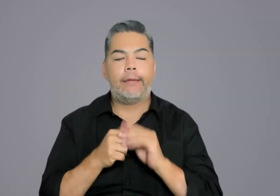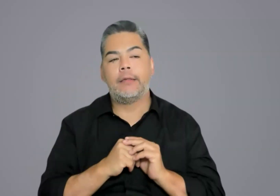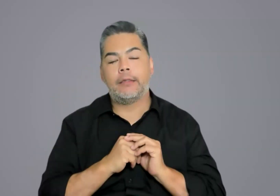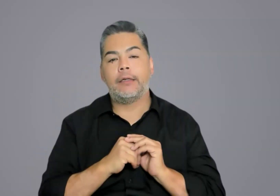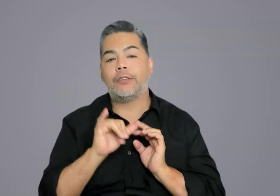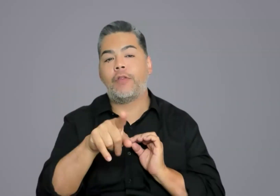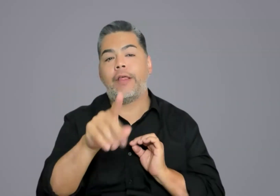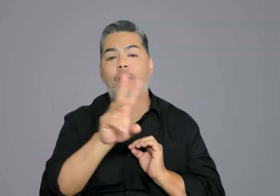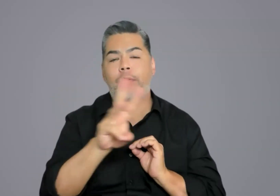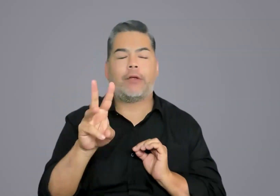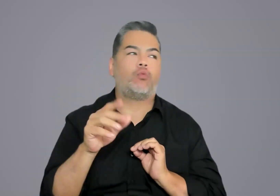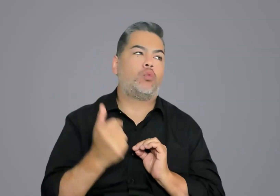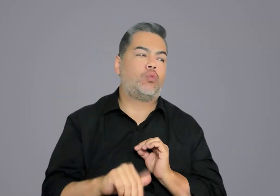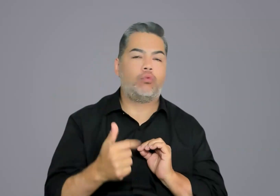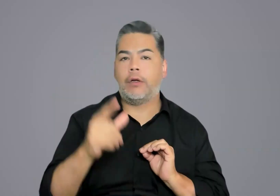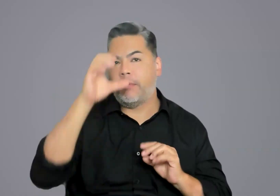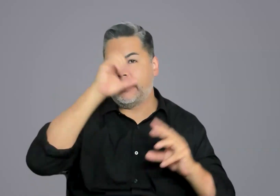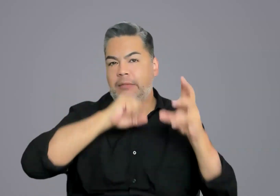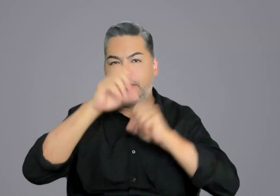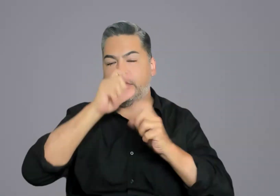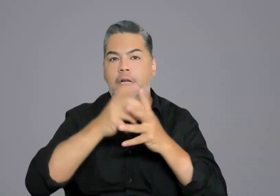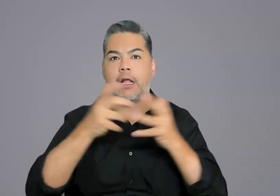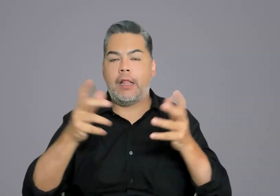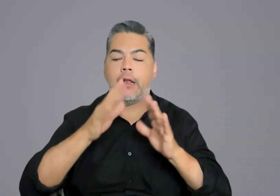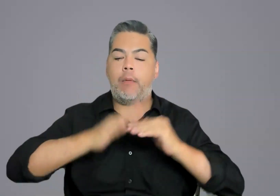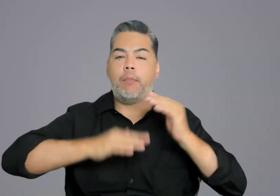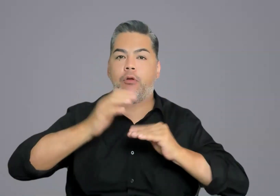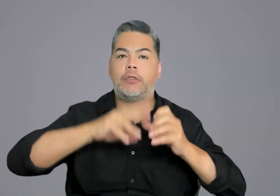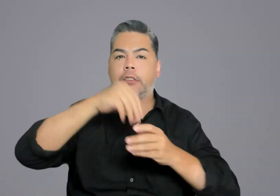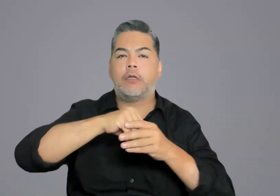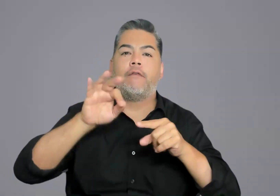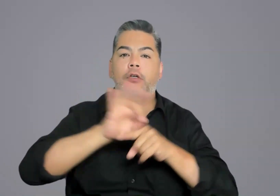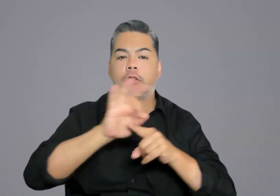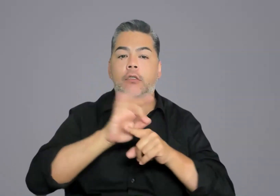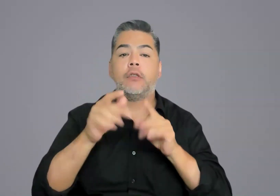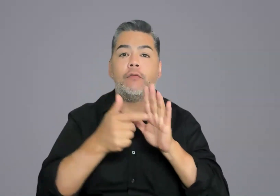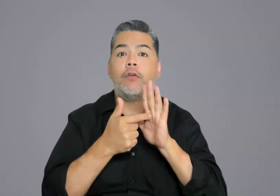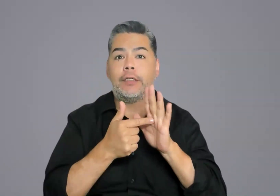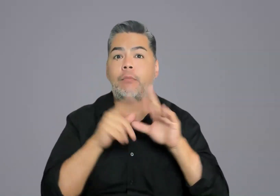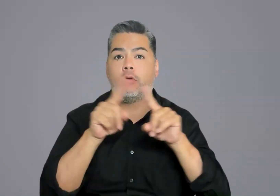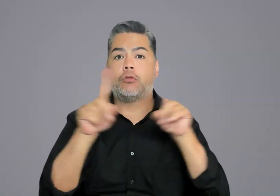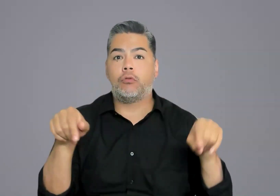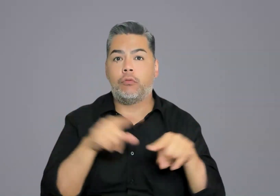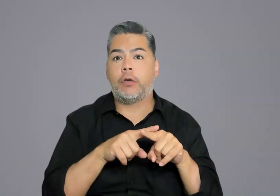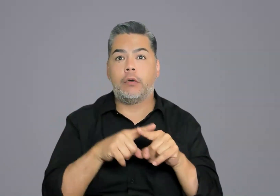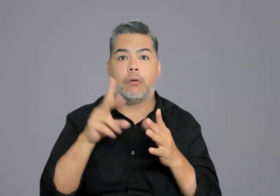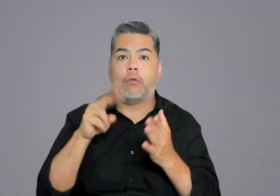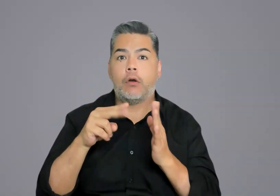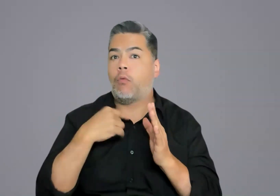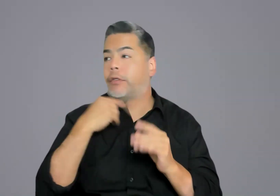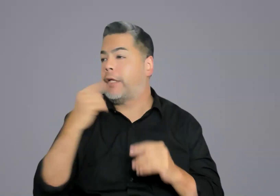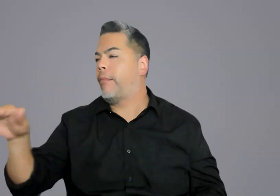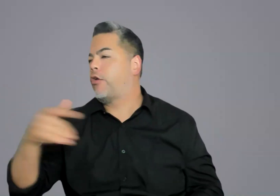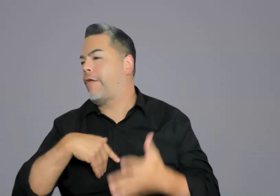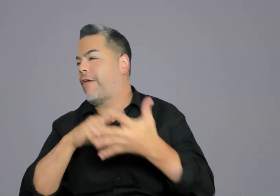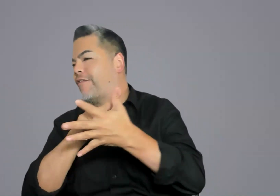missing out on a lot of built-in functionality. A screen reader can't tell a user they're looking at a list of 5 items if it's